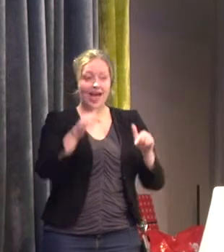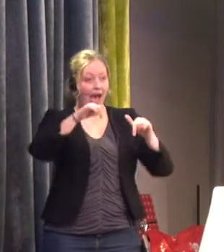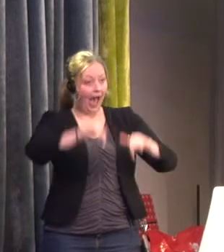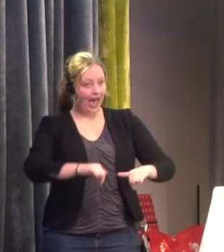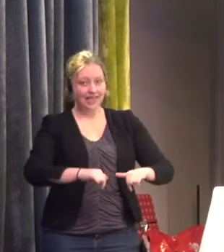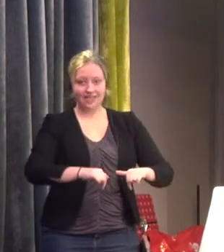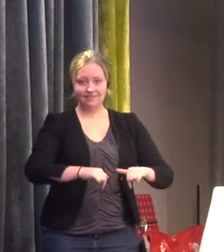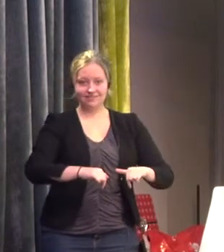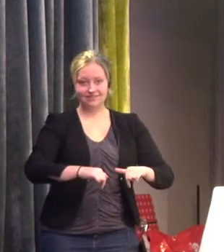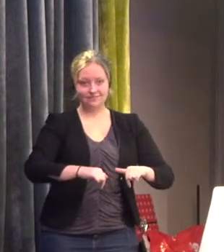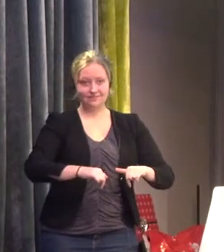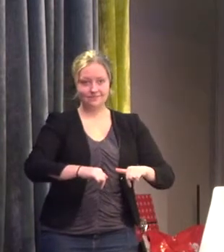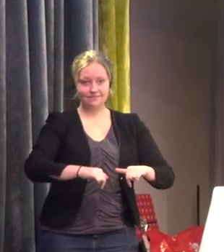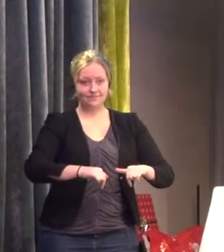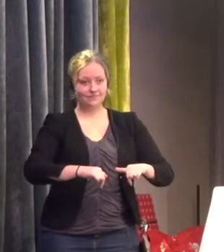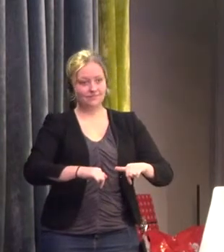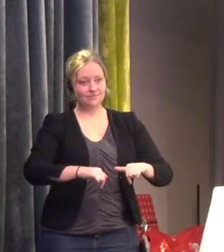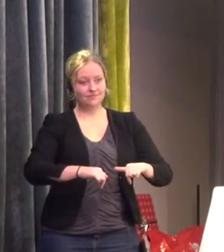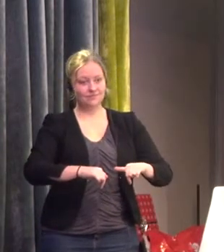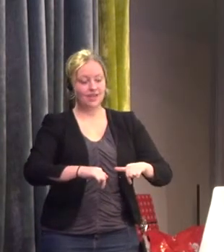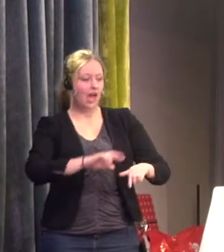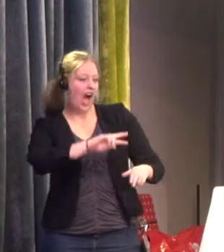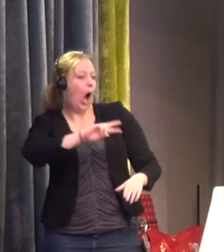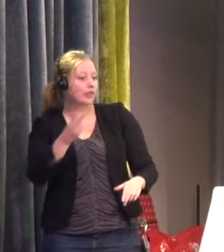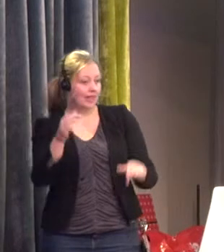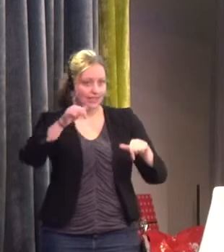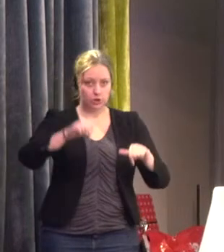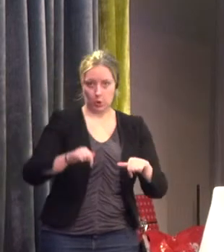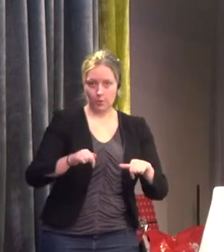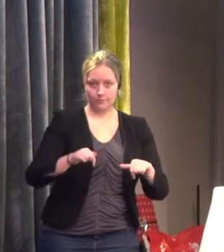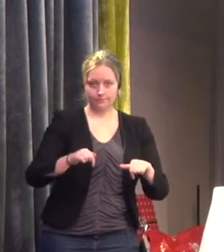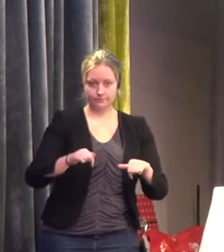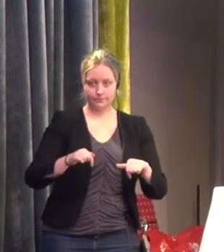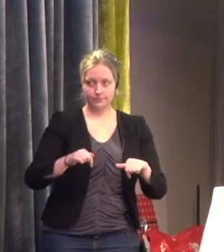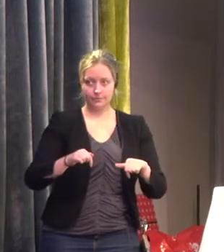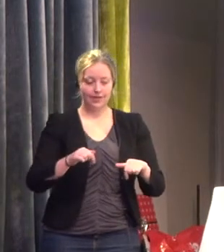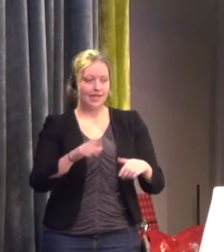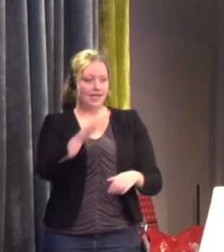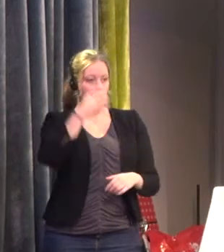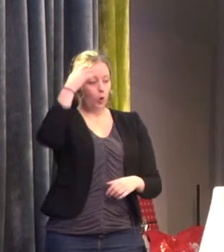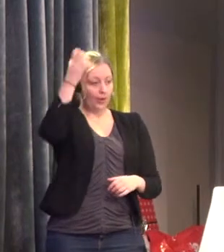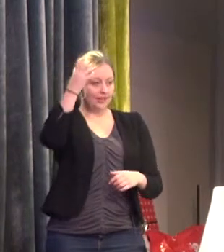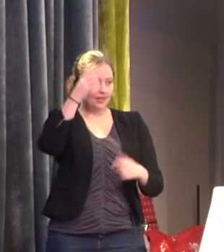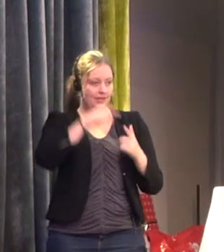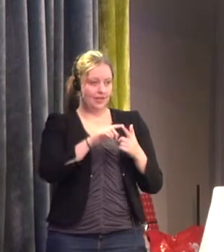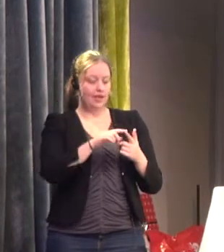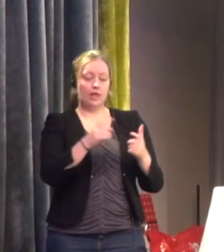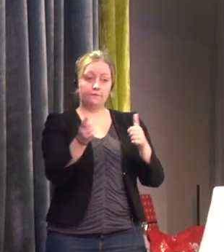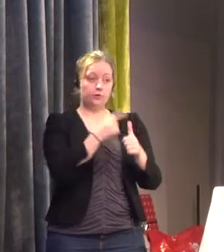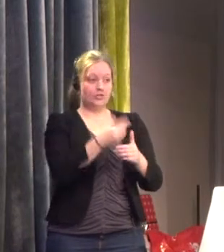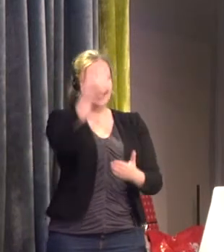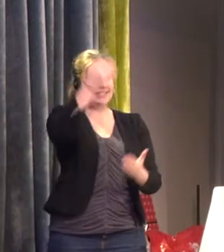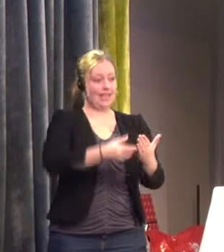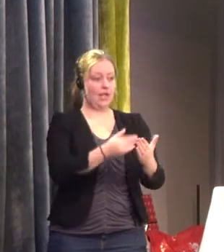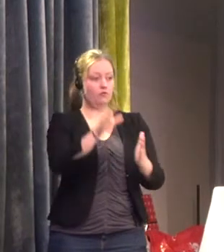in the back, maybe on page 250 in the footnote. In this case, Quinn and Degner's name are on the front, and the UN High